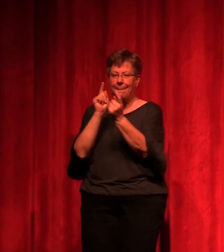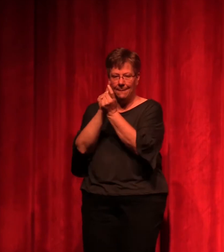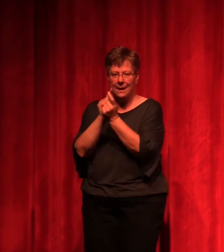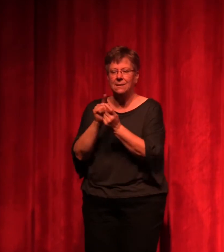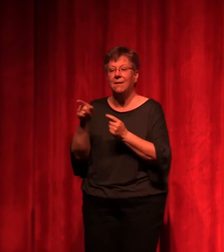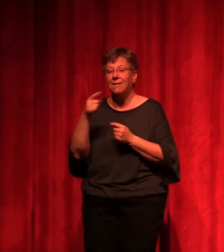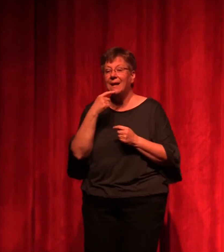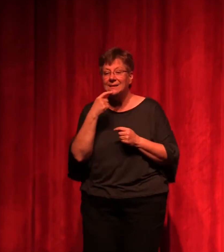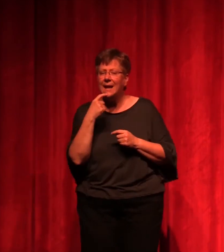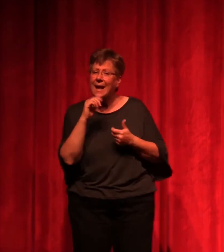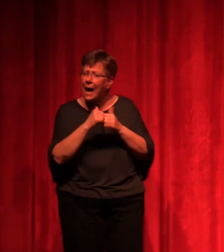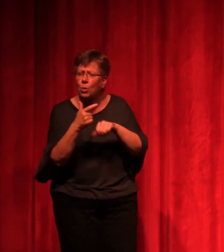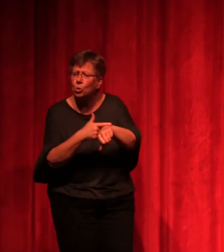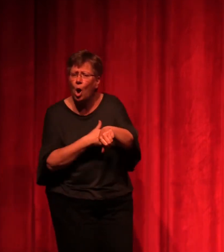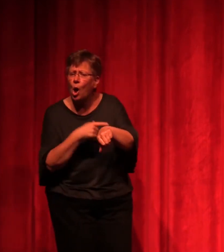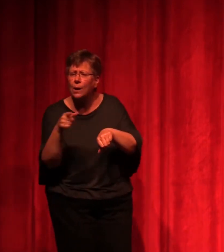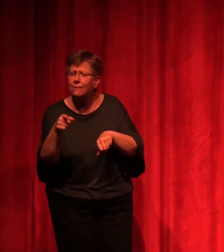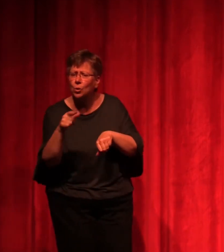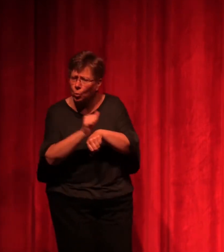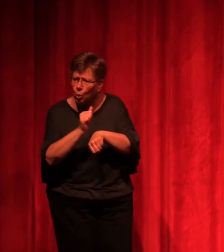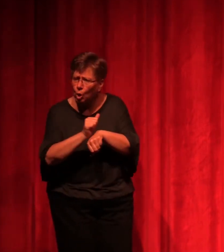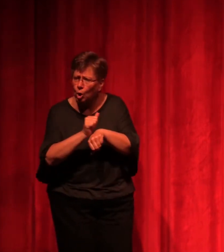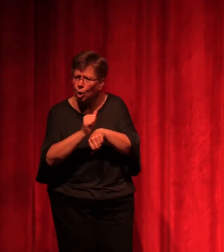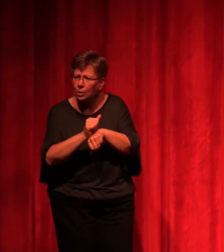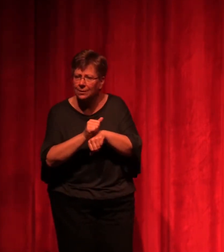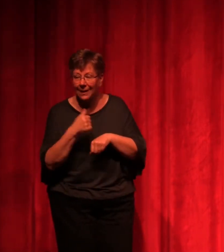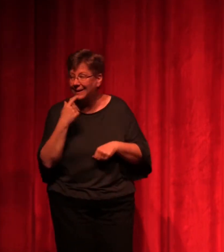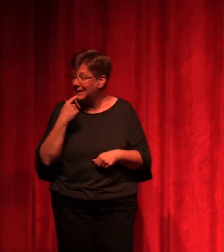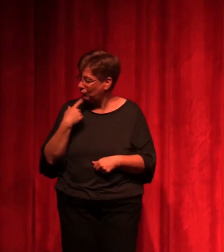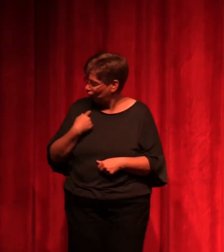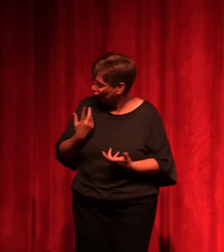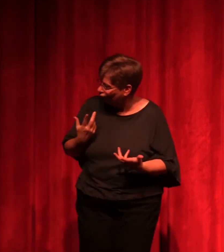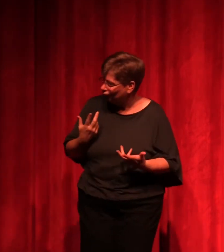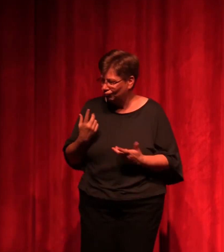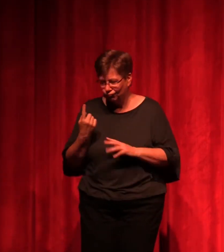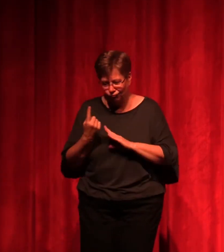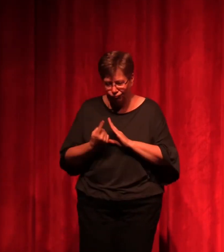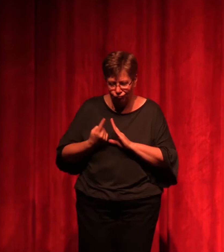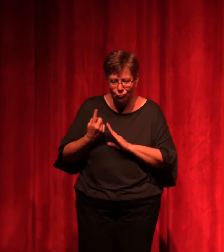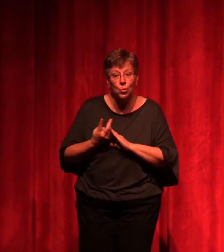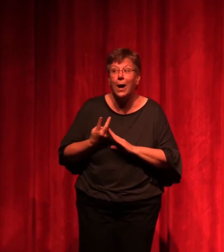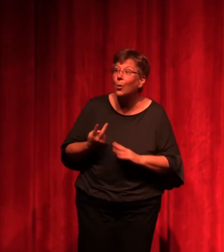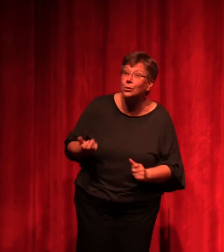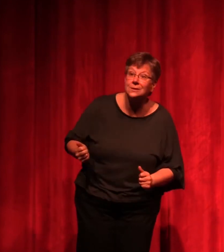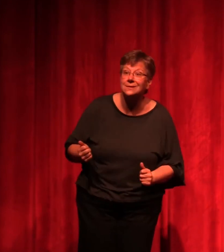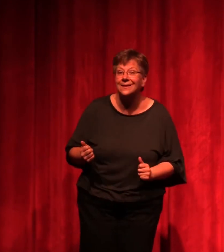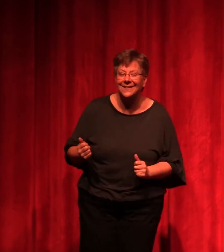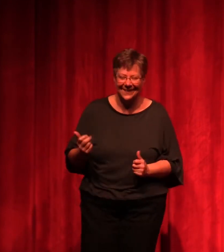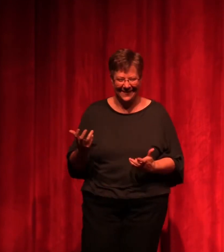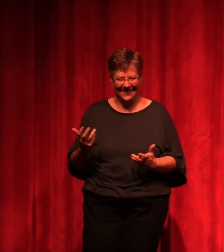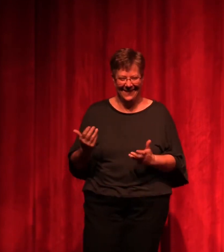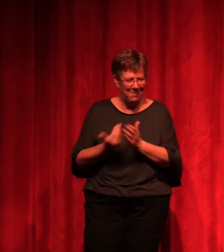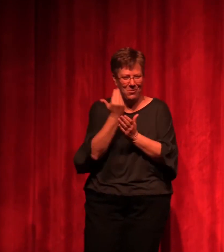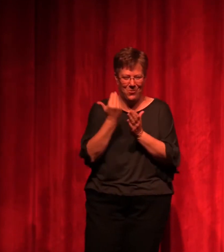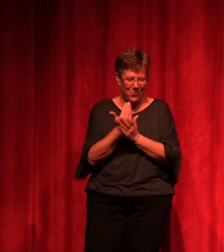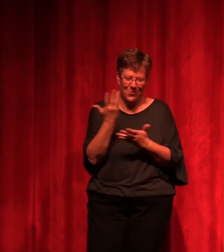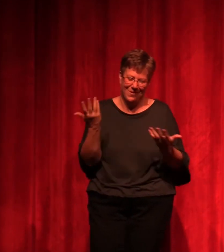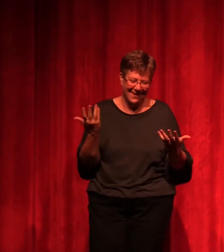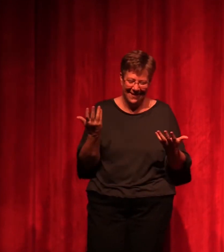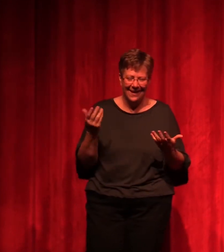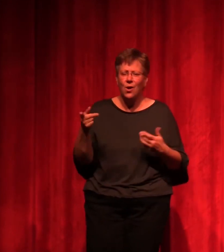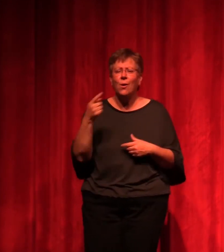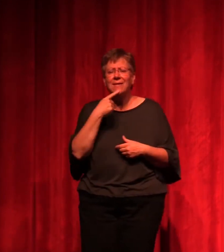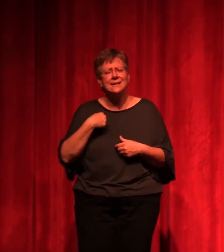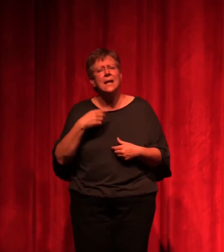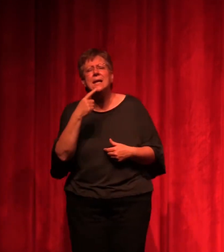you know, how long have you been a farrier? You know, a couple hours, I guess. Or, you know, tell me